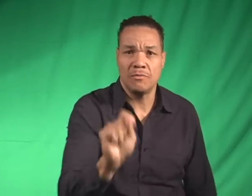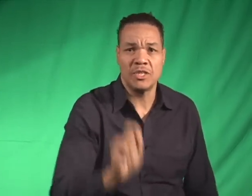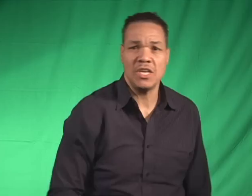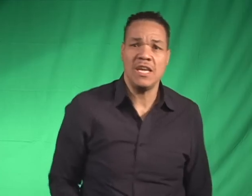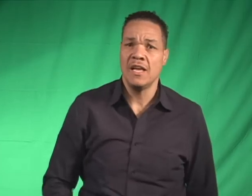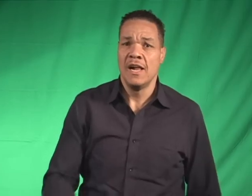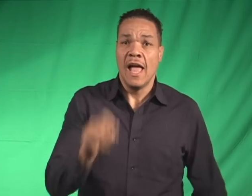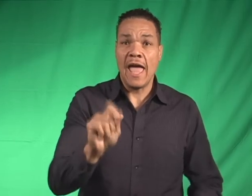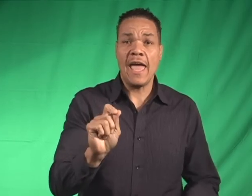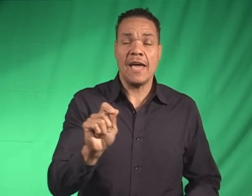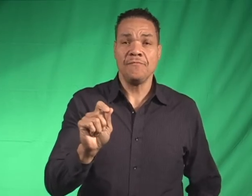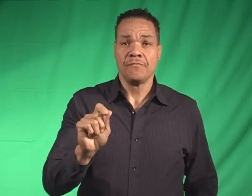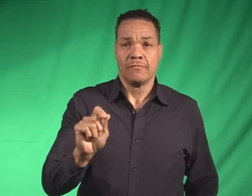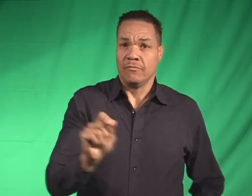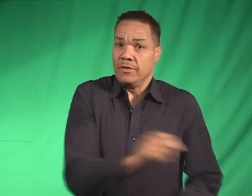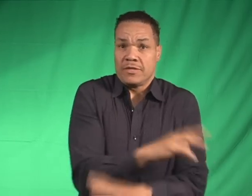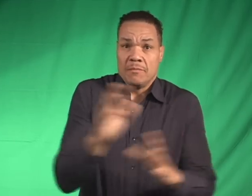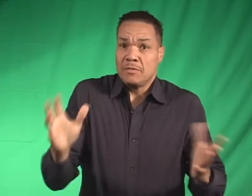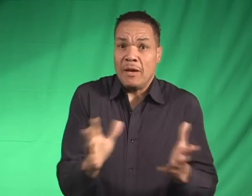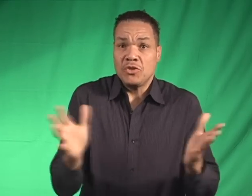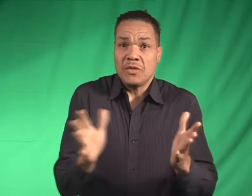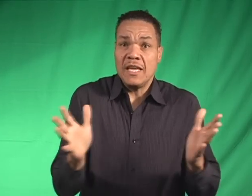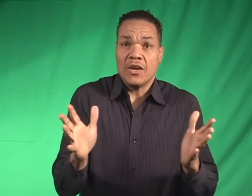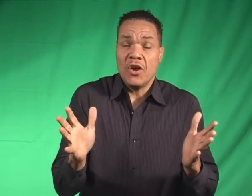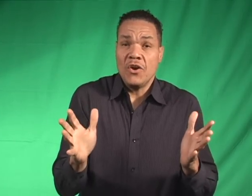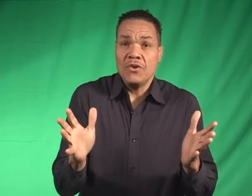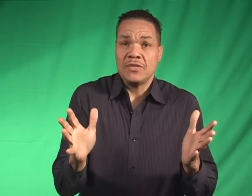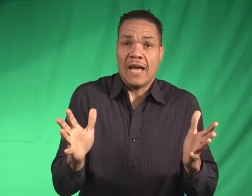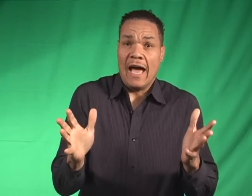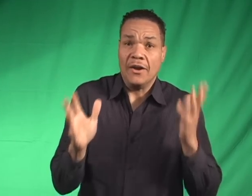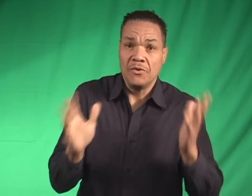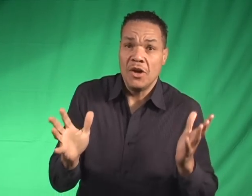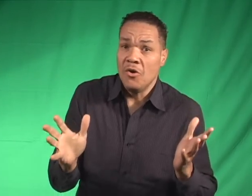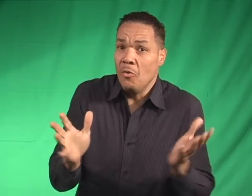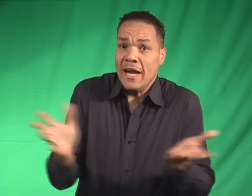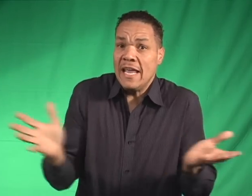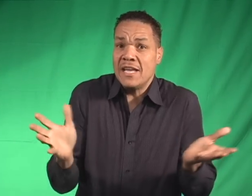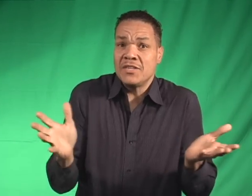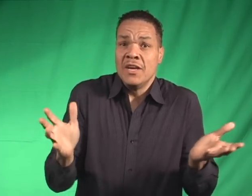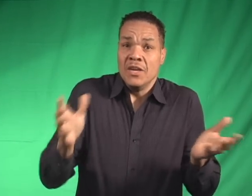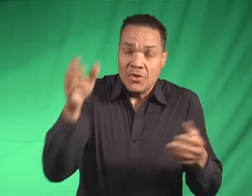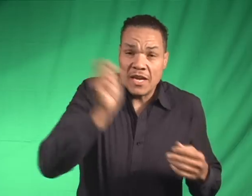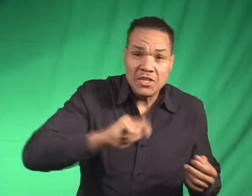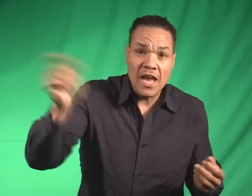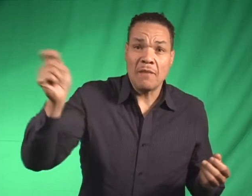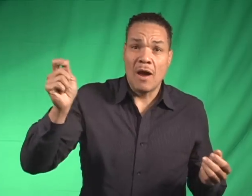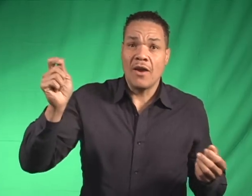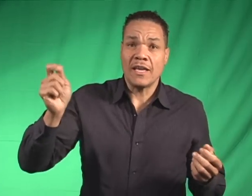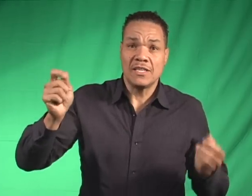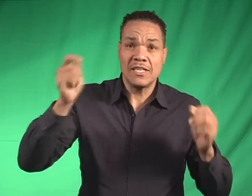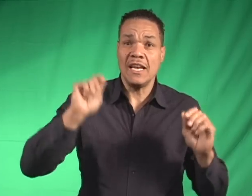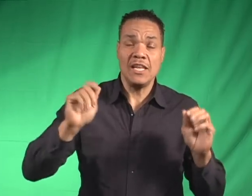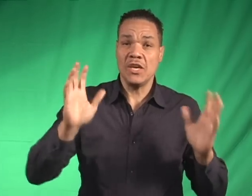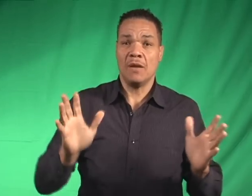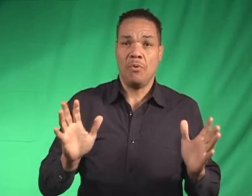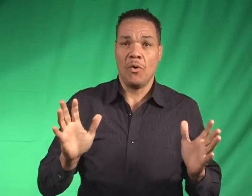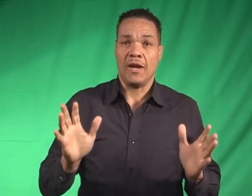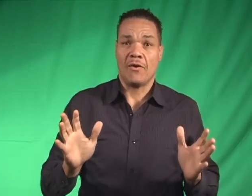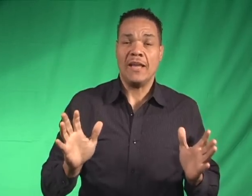a machine, and when some special thing occurs, I don't know what it is, you get a check mark and suddenly you get a point, all right? And